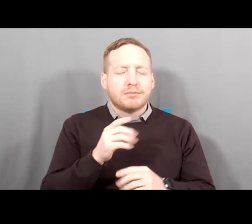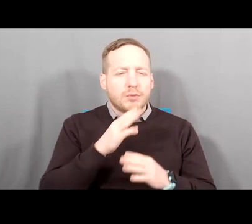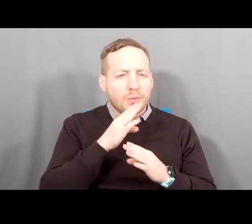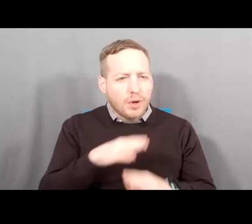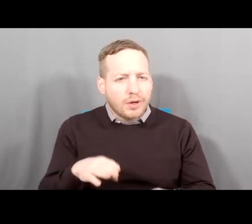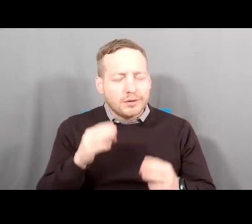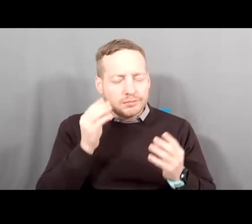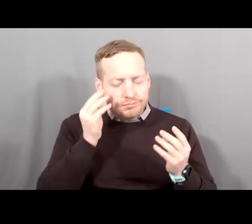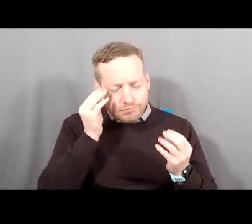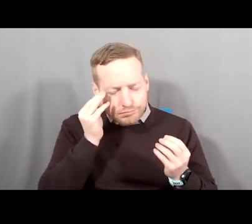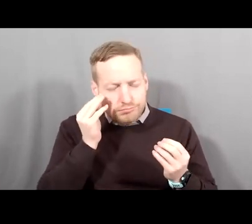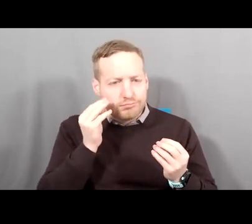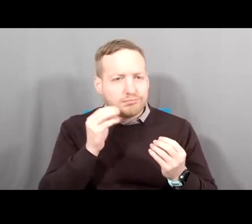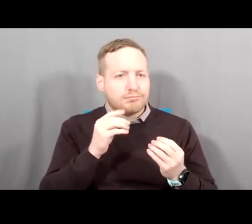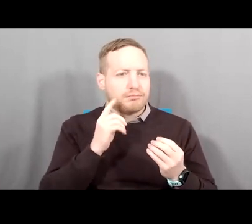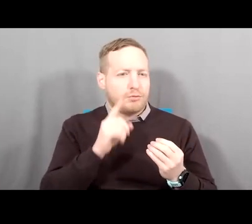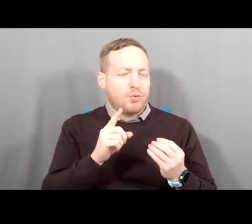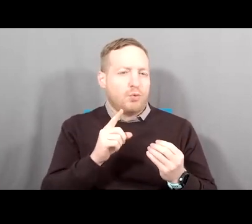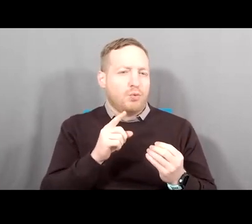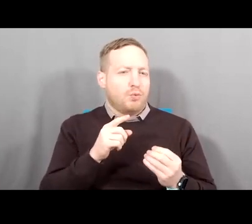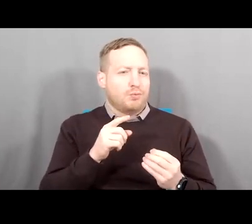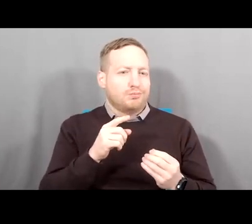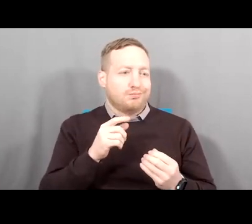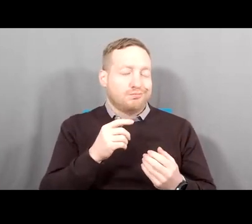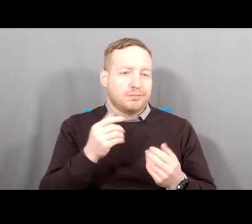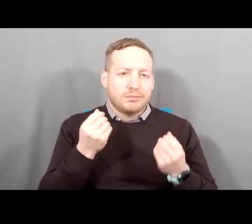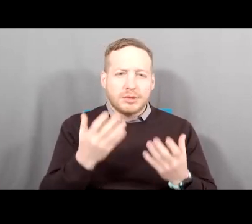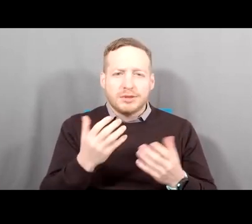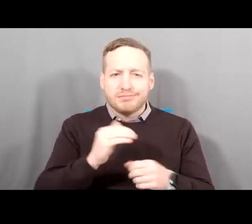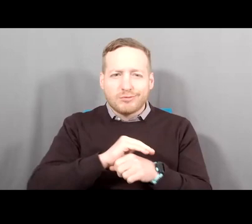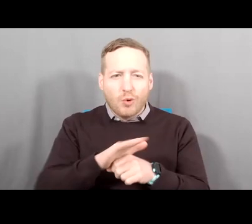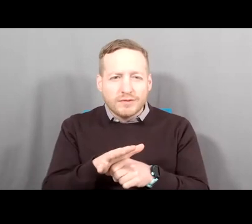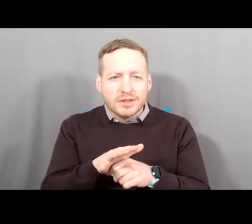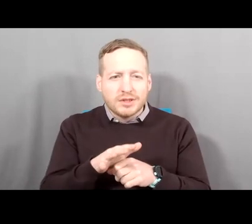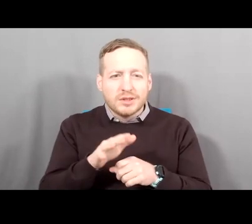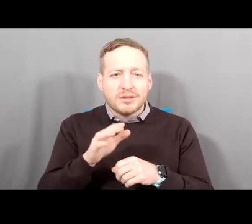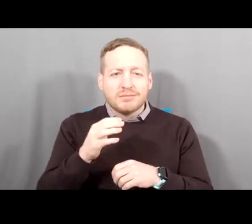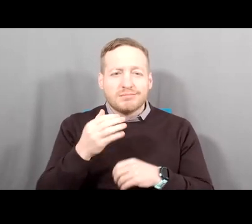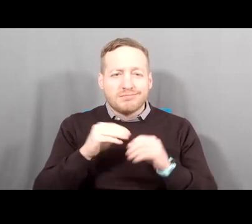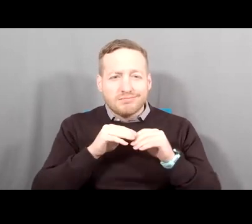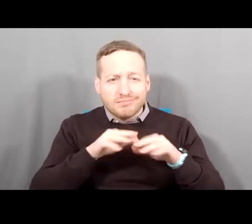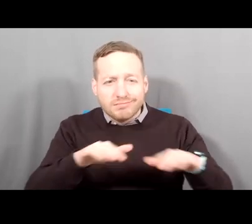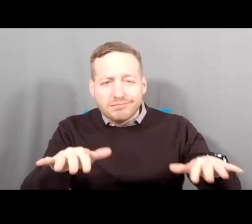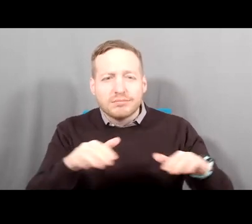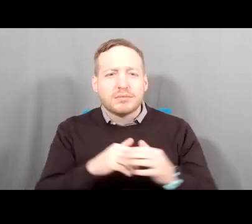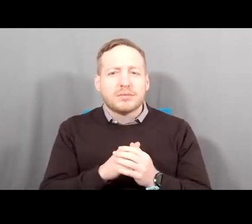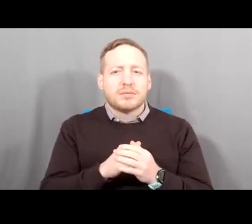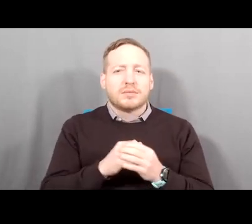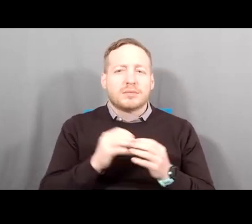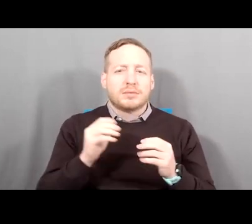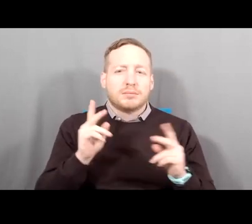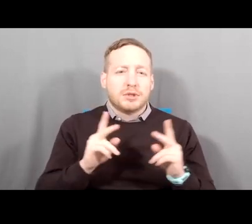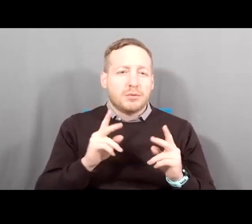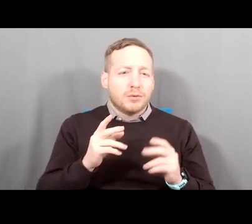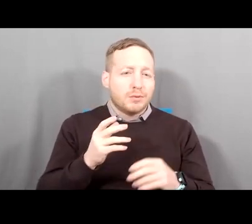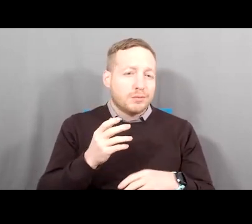ask all of you to just take a moment to quietly just ponder the many ways